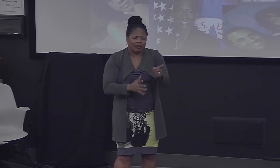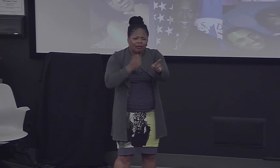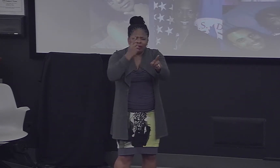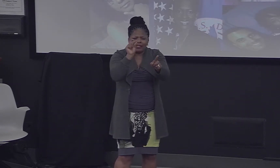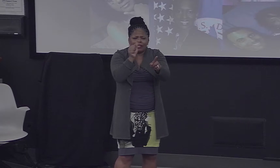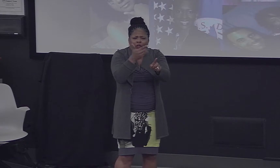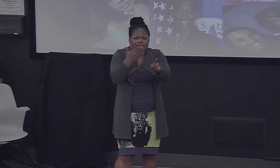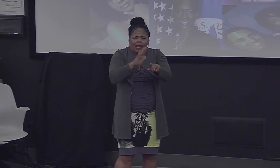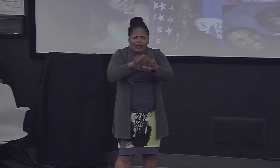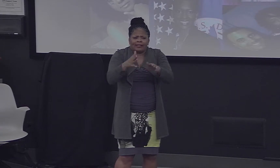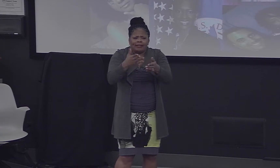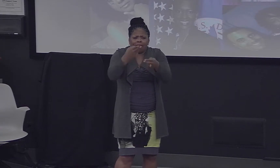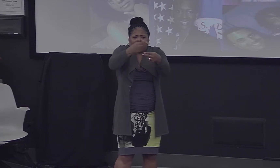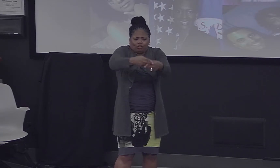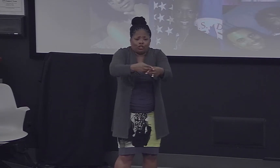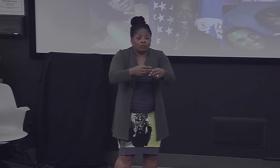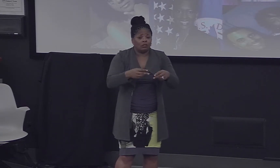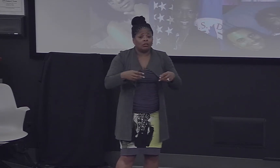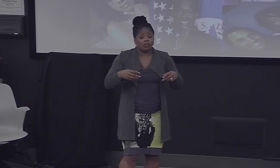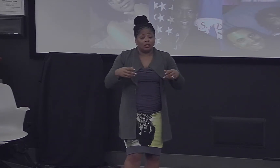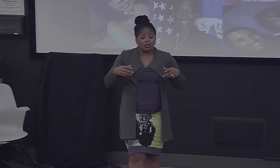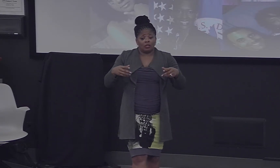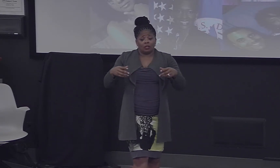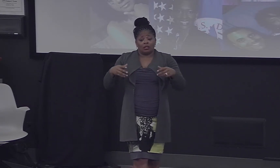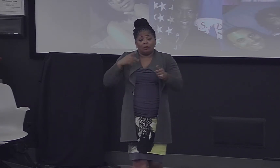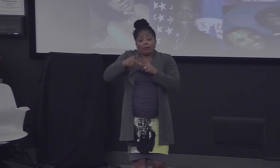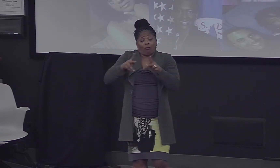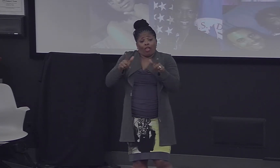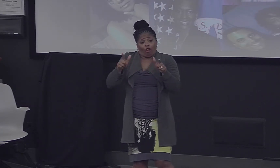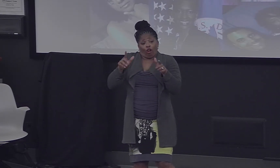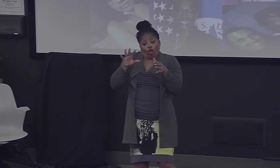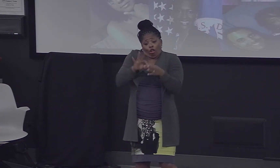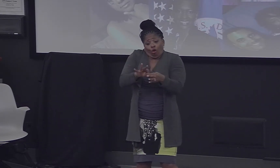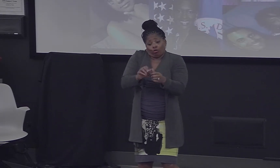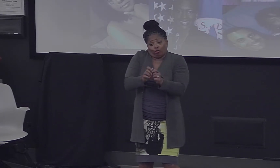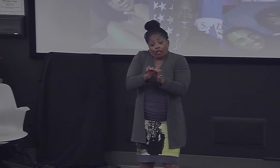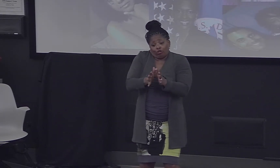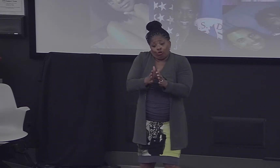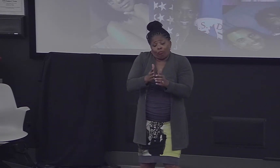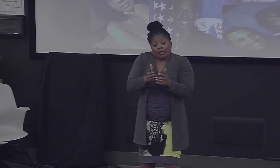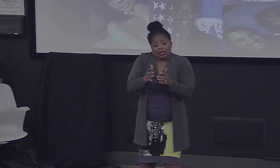take schedulers. Typically, they have no background in this whole process.